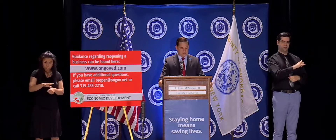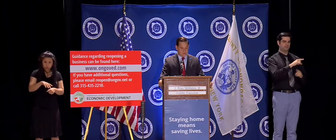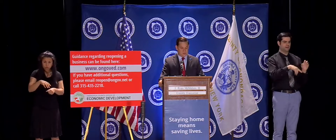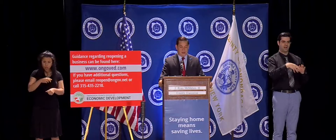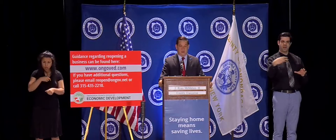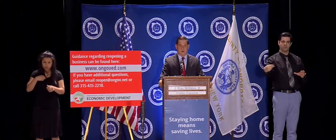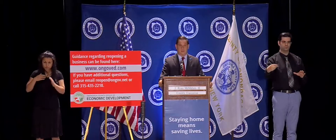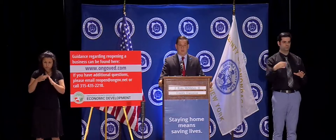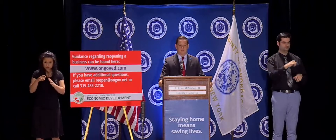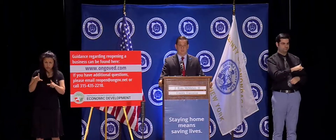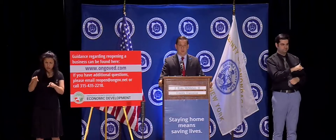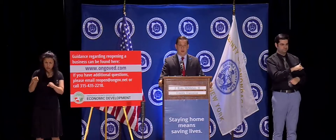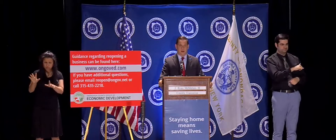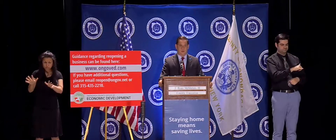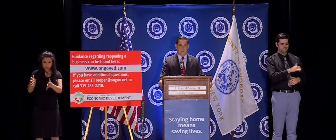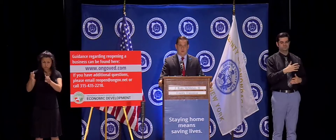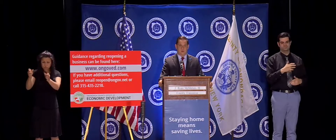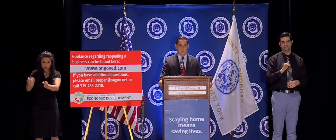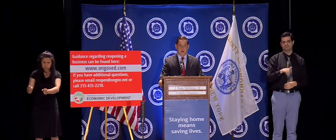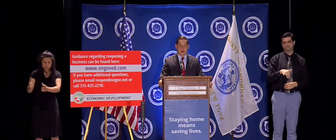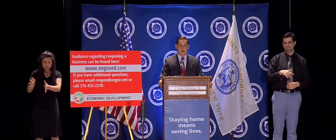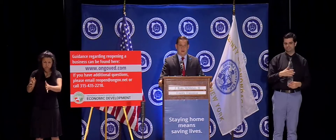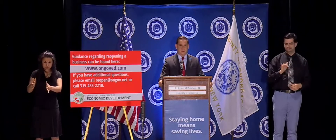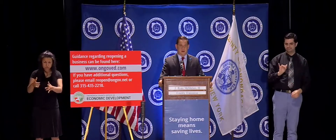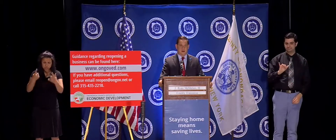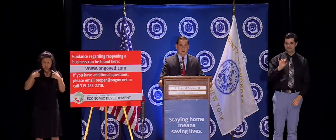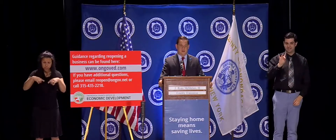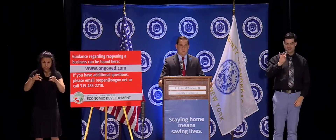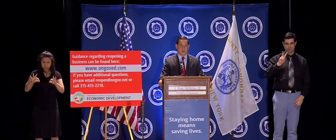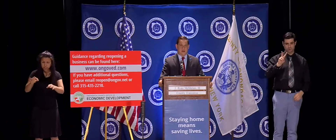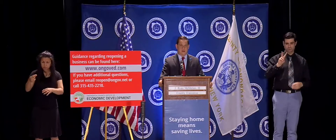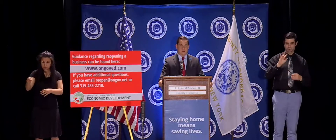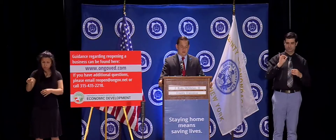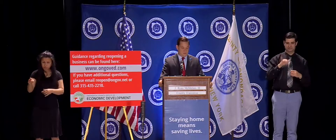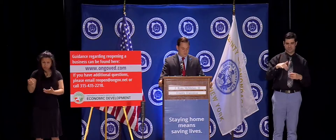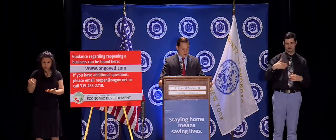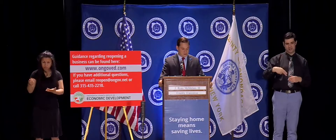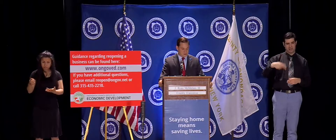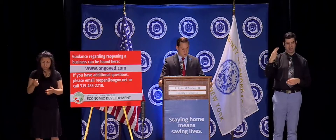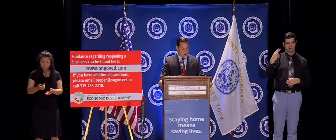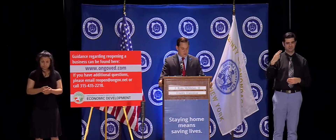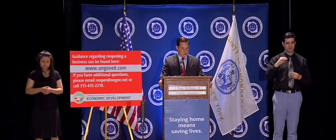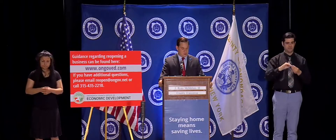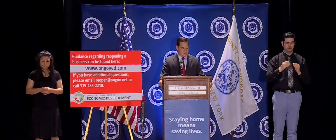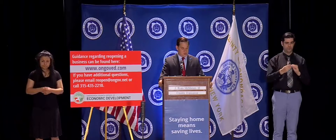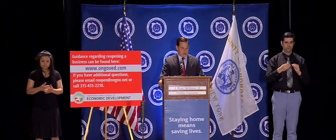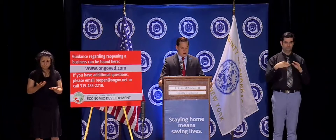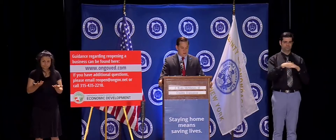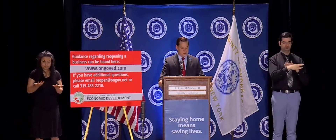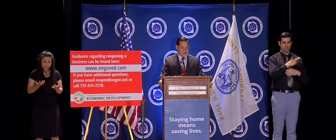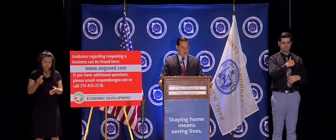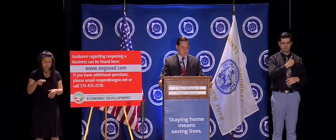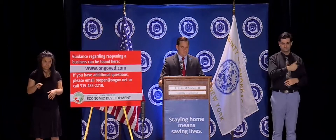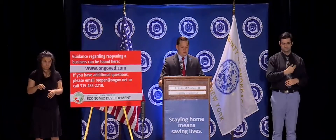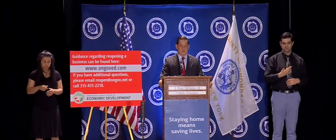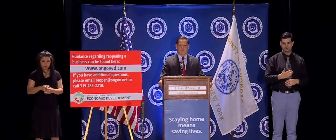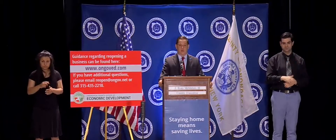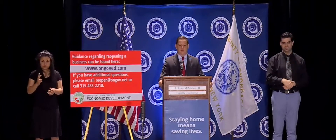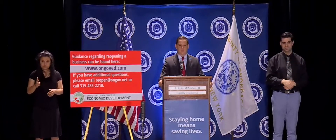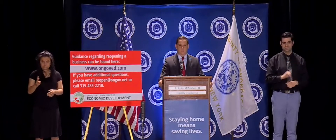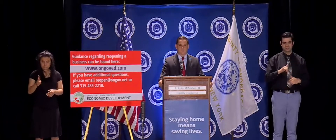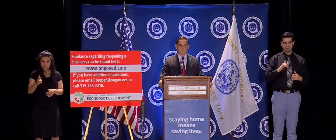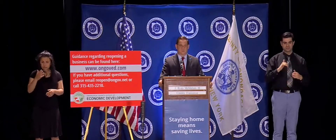is just not a good number when you're looking at the reality of the facts on the ground. The reality is that number should